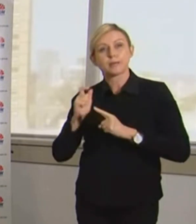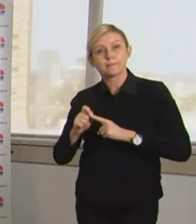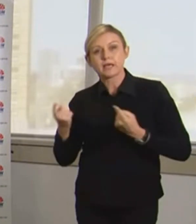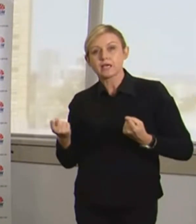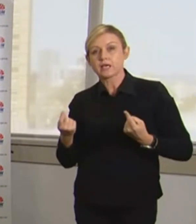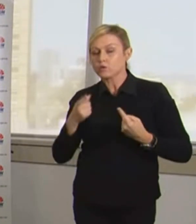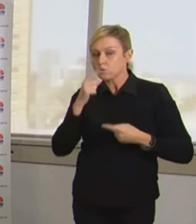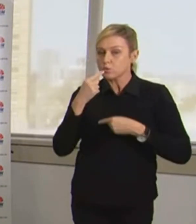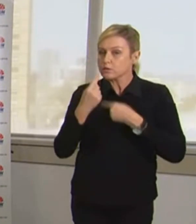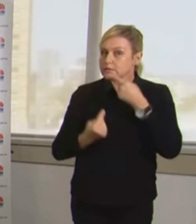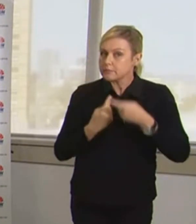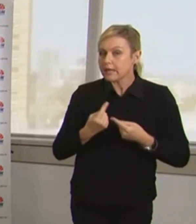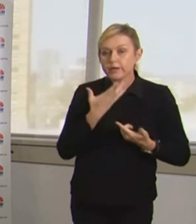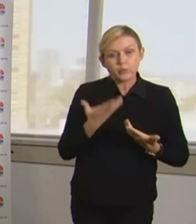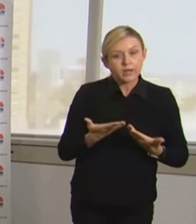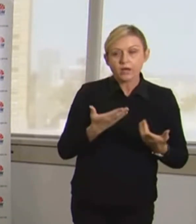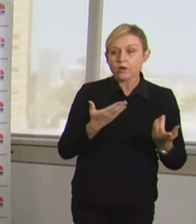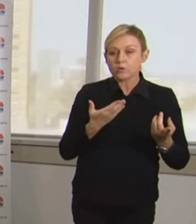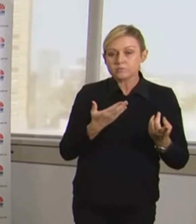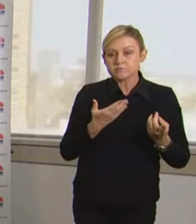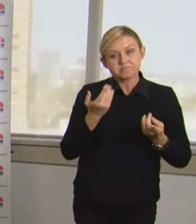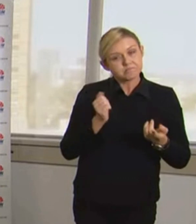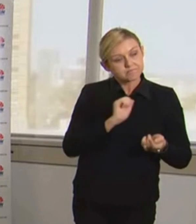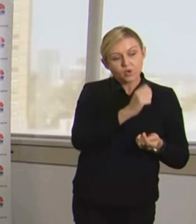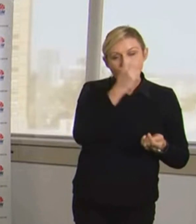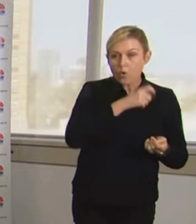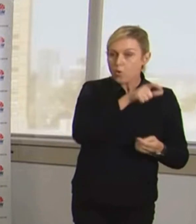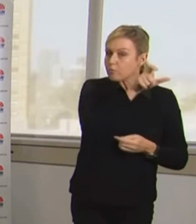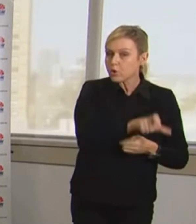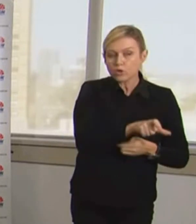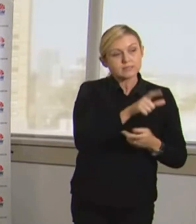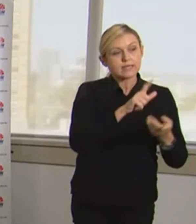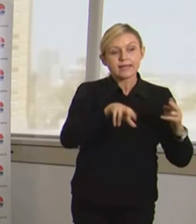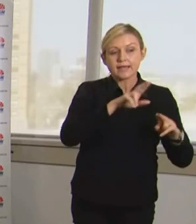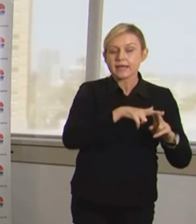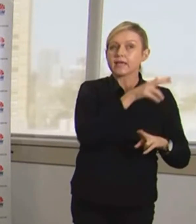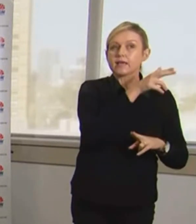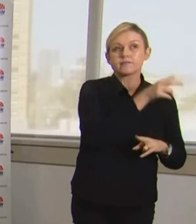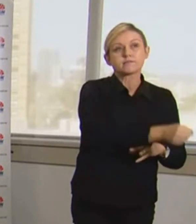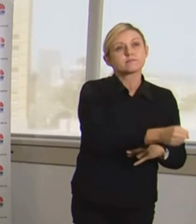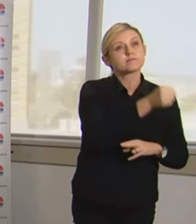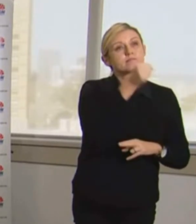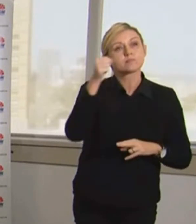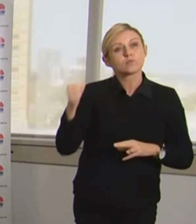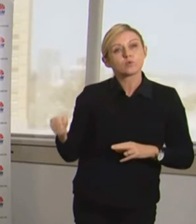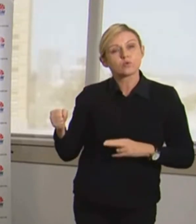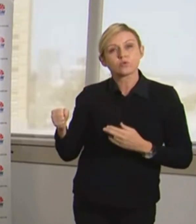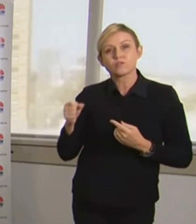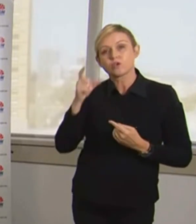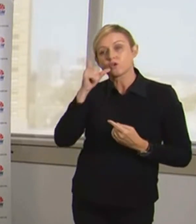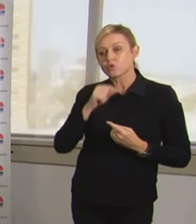your mum might be in a position, mum or dad, whoever it might be, your grandparents, could be in a